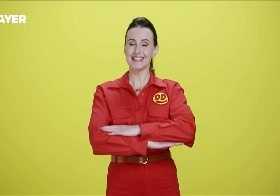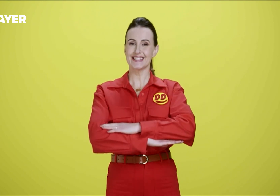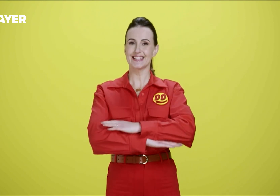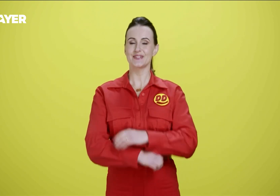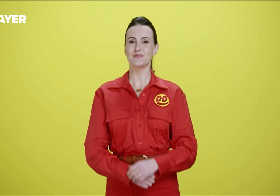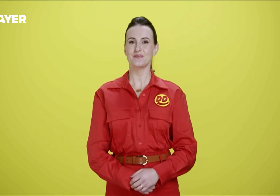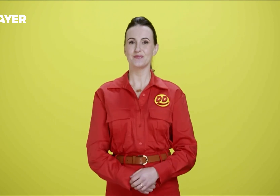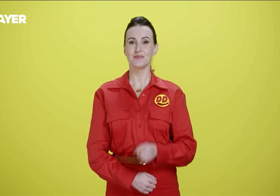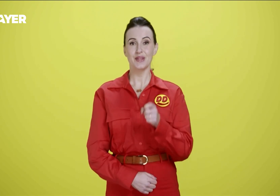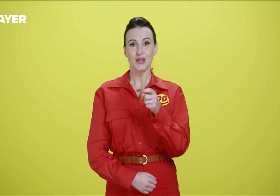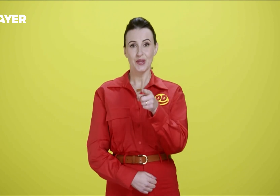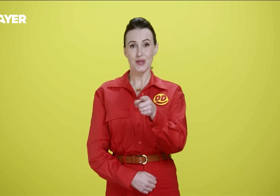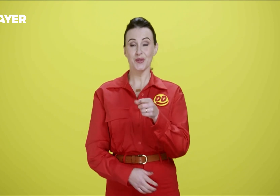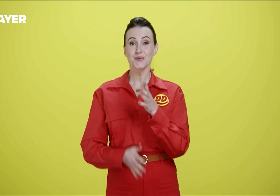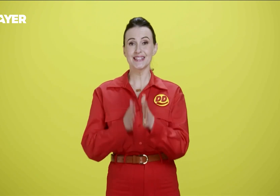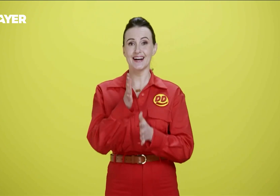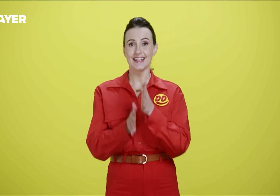Wait. U sign.